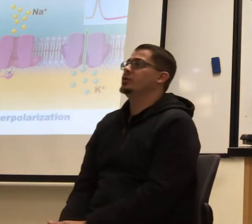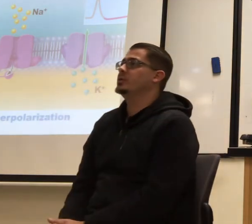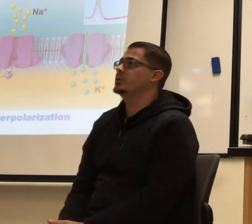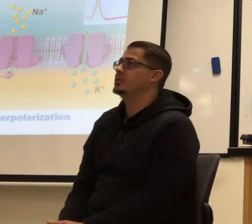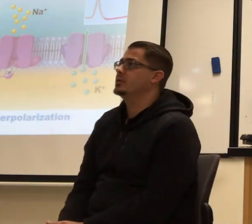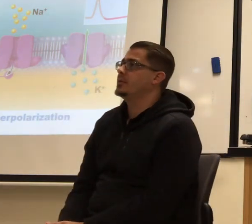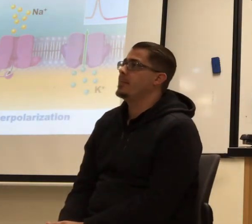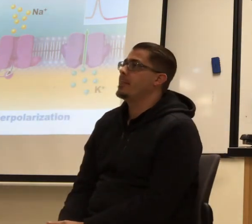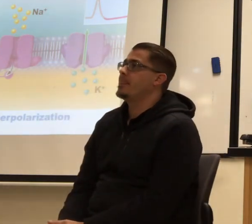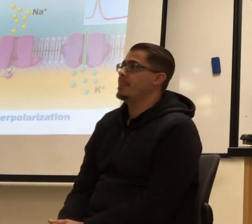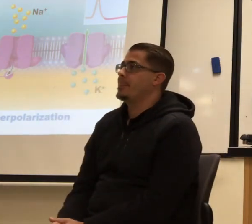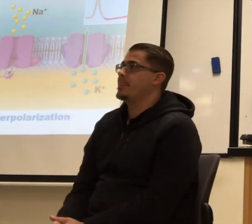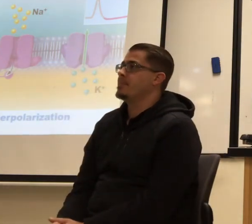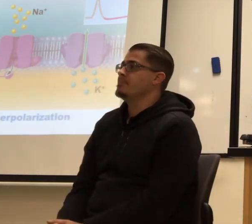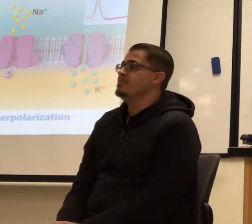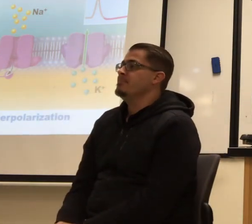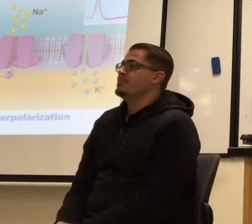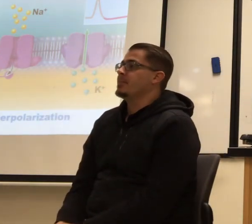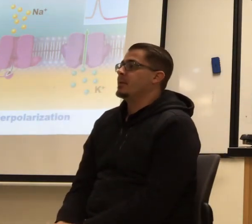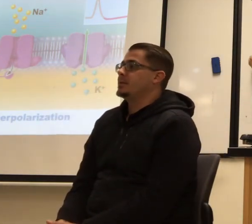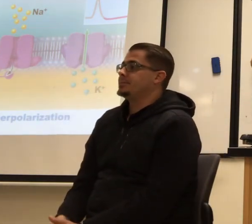For number 2,